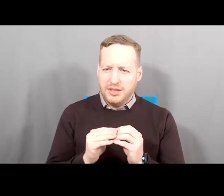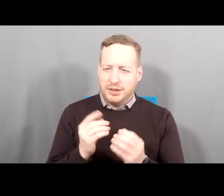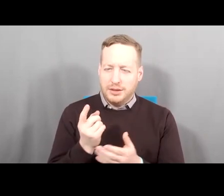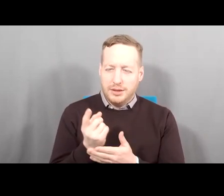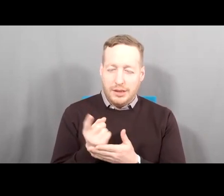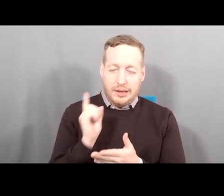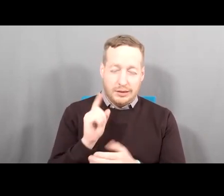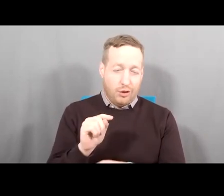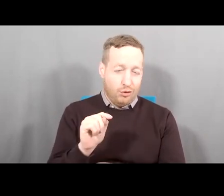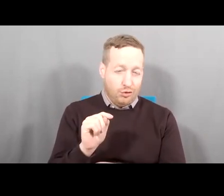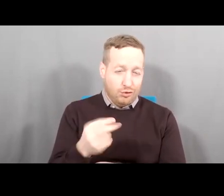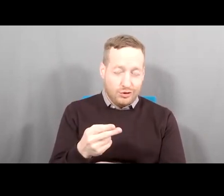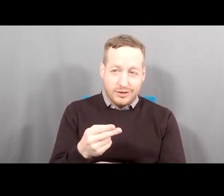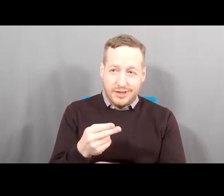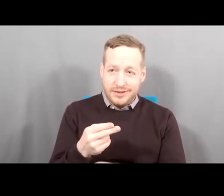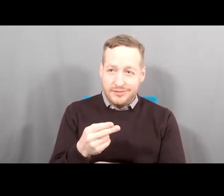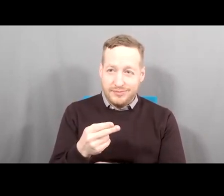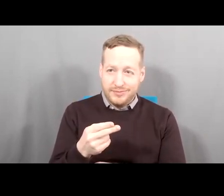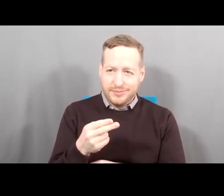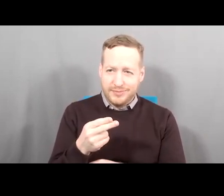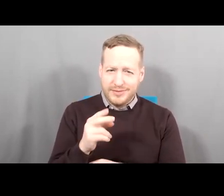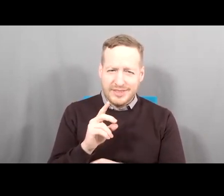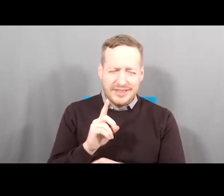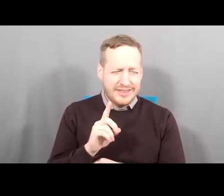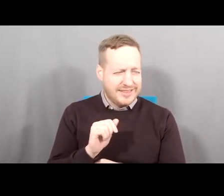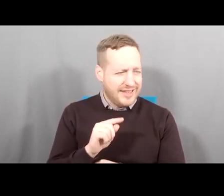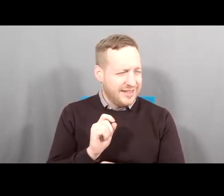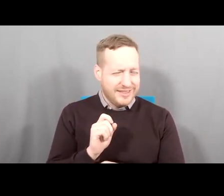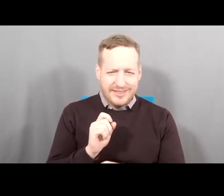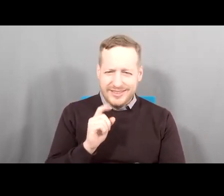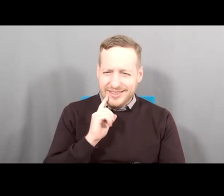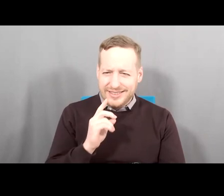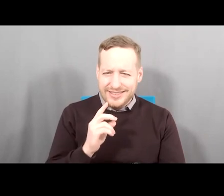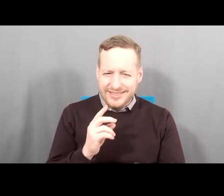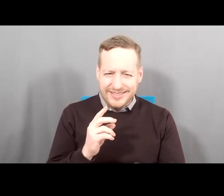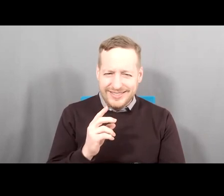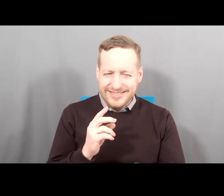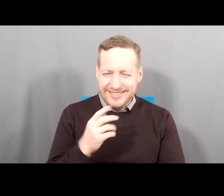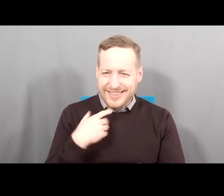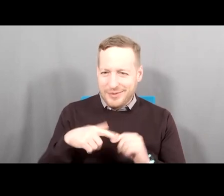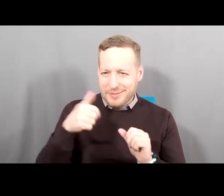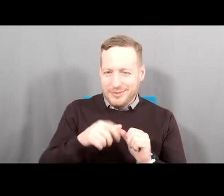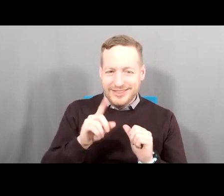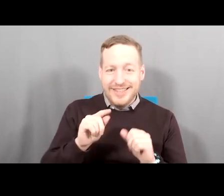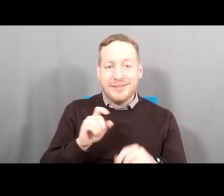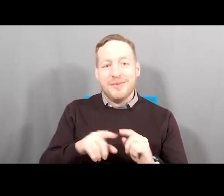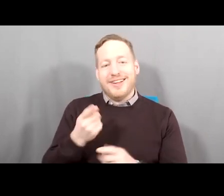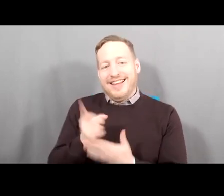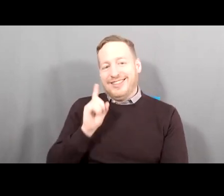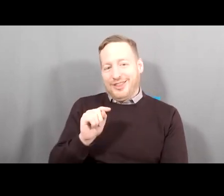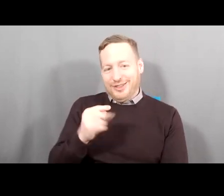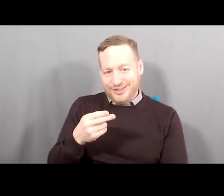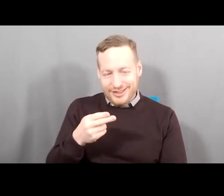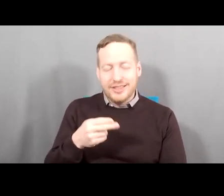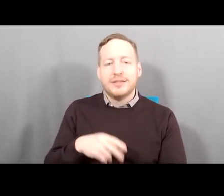so I think they had a meeting. I think there was a meeting last Thursday, if I'm correct. I'm trying to remember what the date was for last Thursday. I